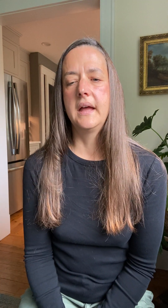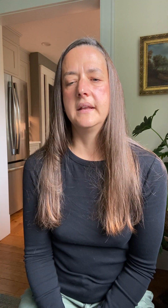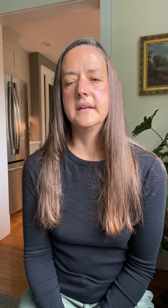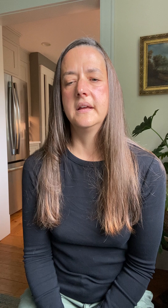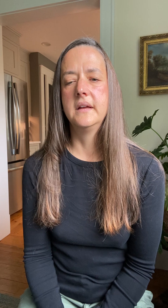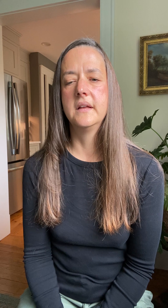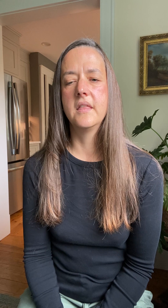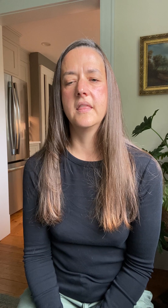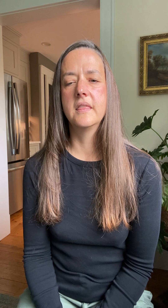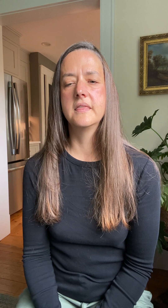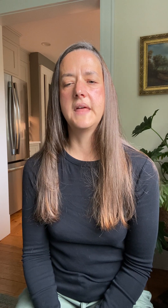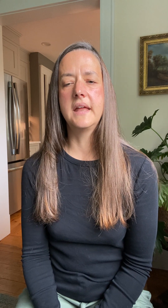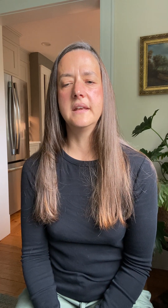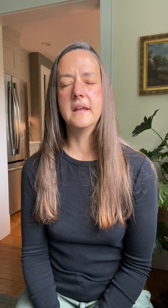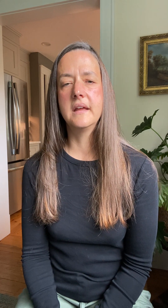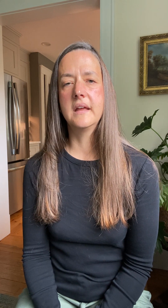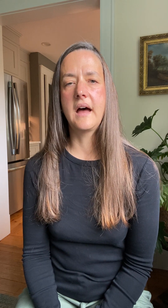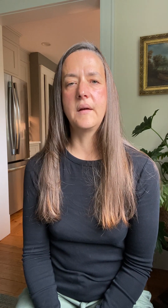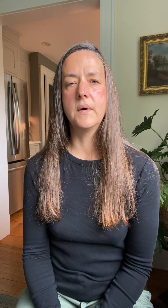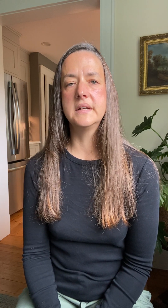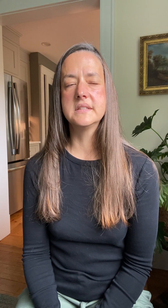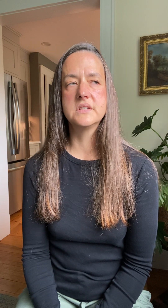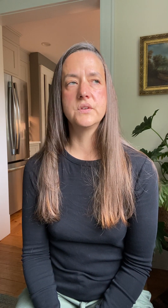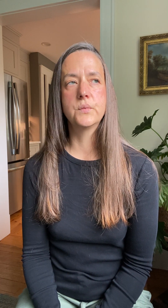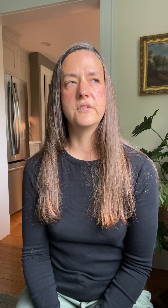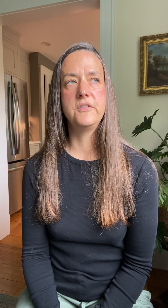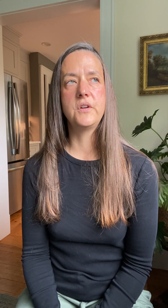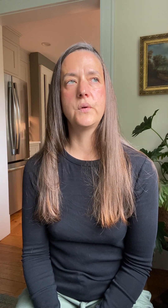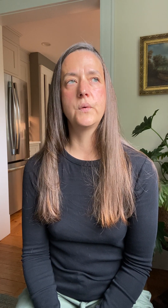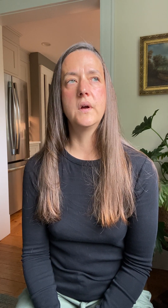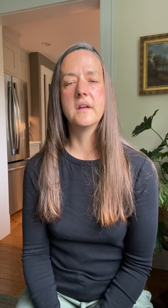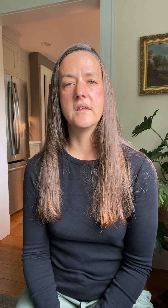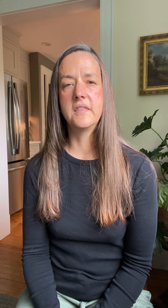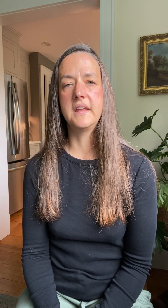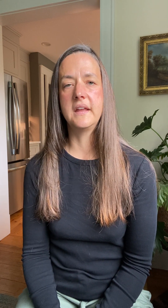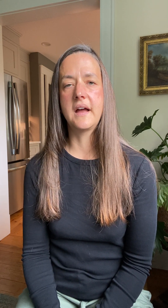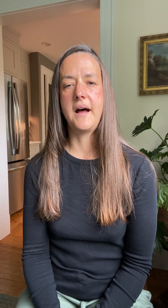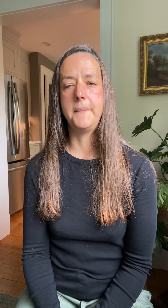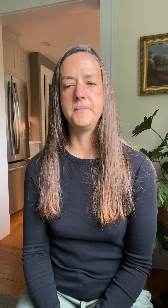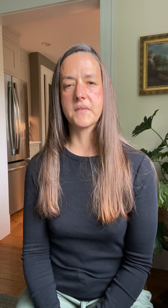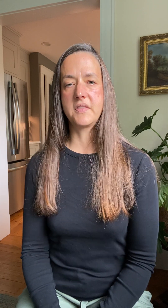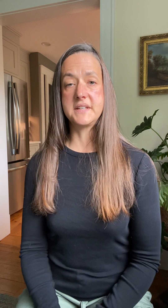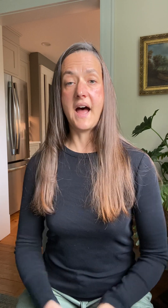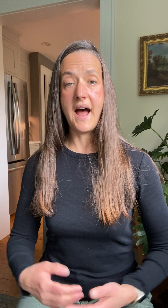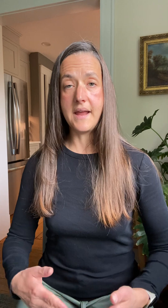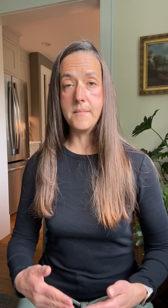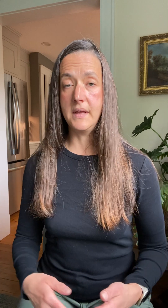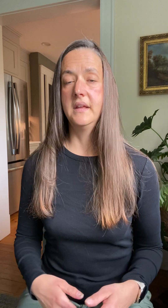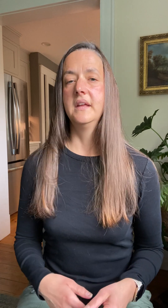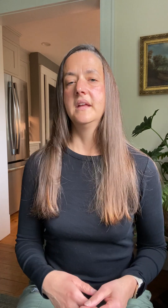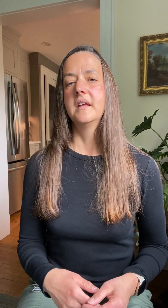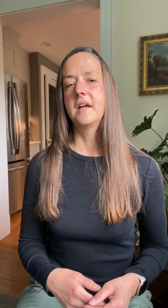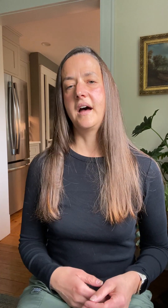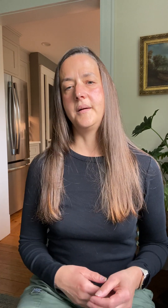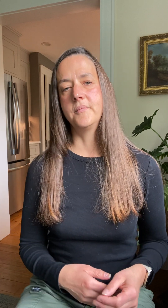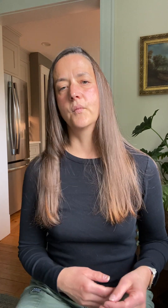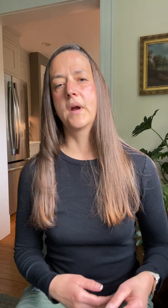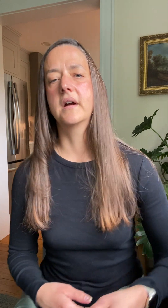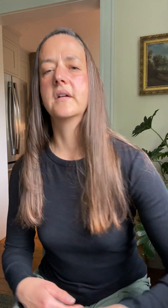And then I wanted to review the time where